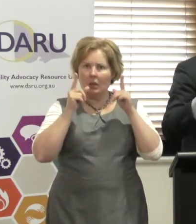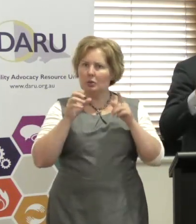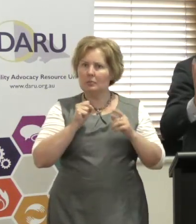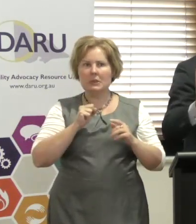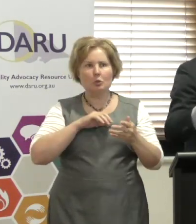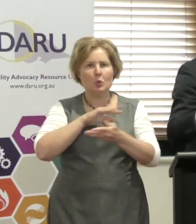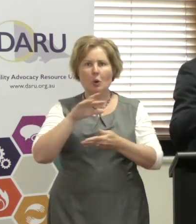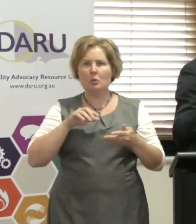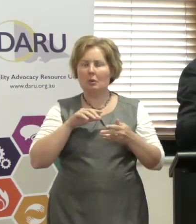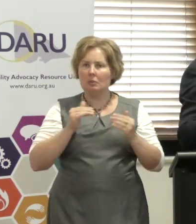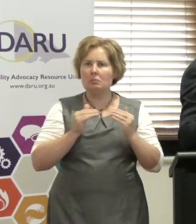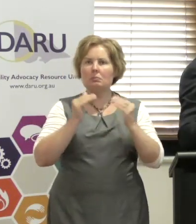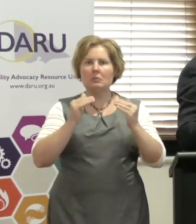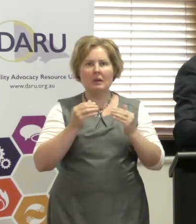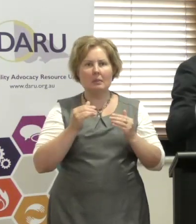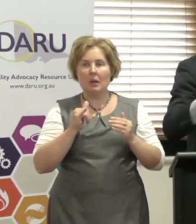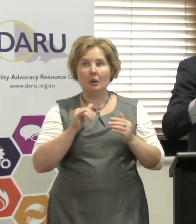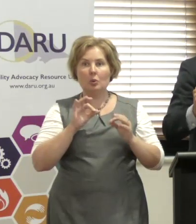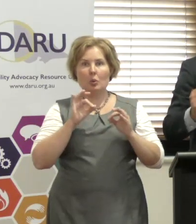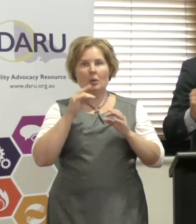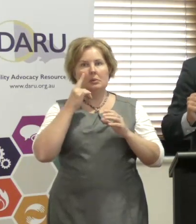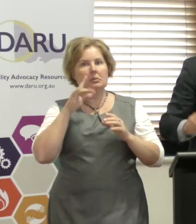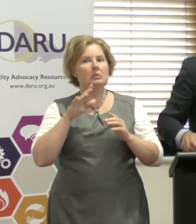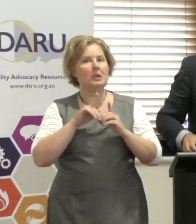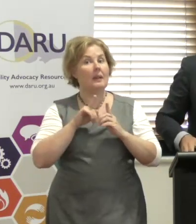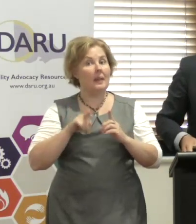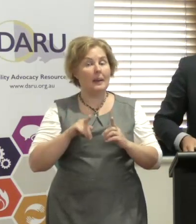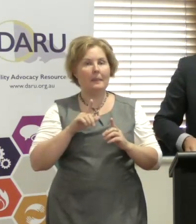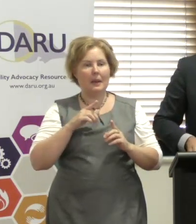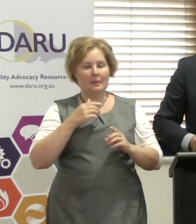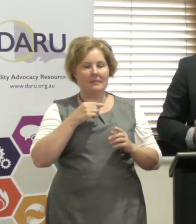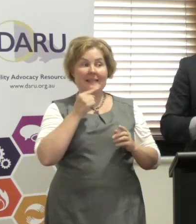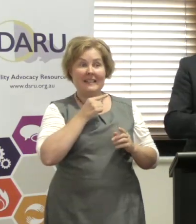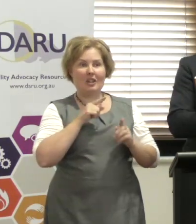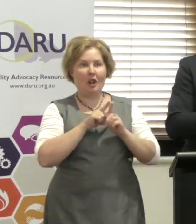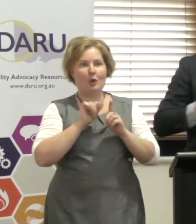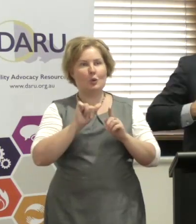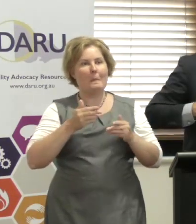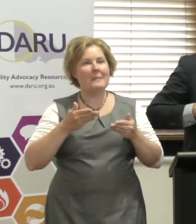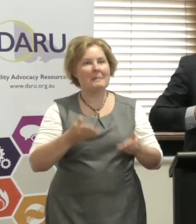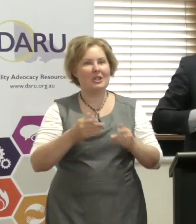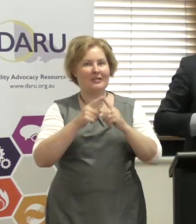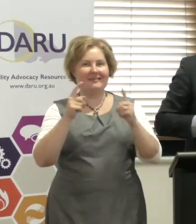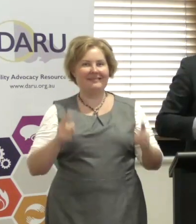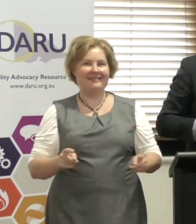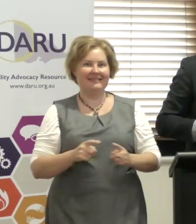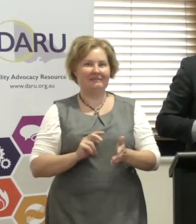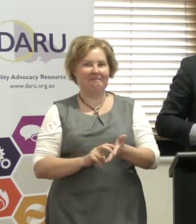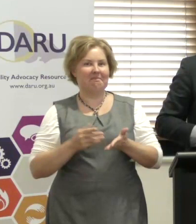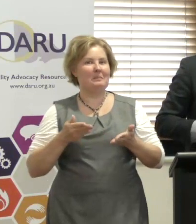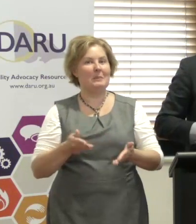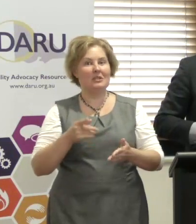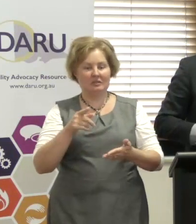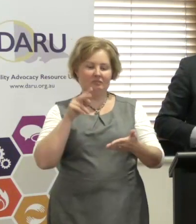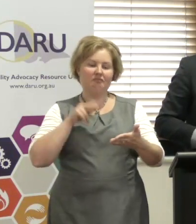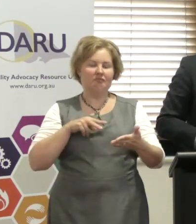So I'm very, very mindful of that. But this is kind of your permission slip, if you like. This thing here is your permission slip to go,